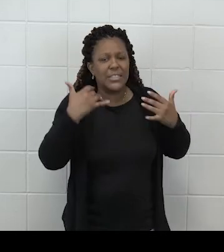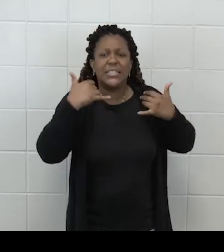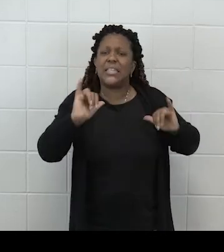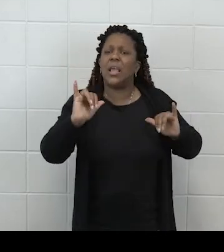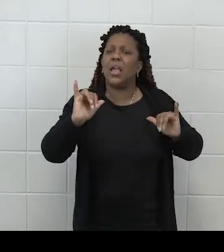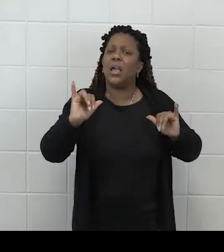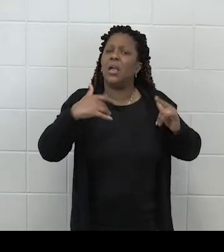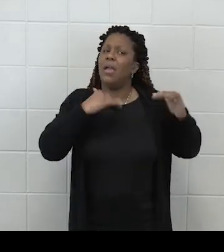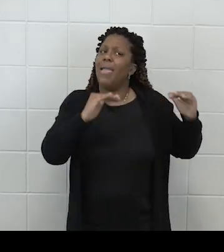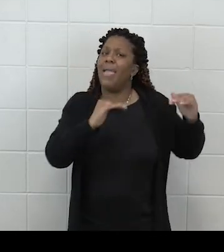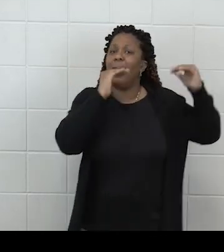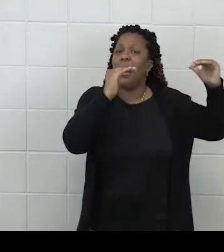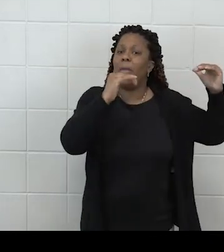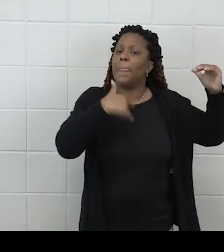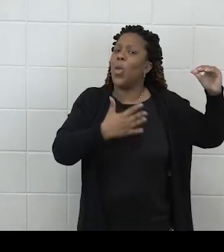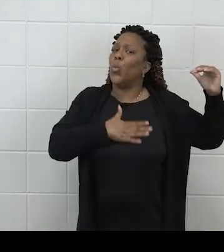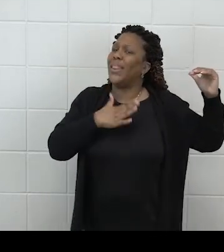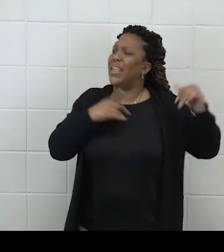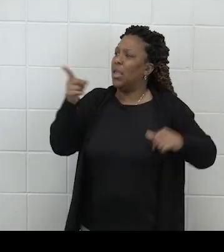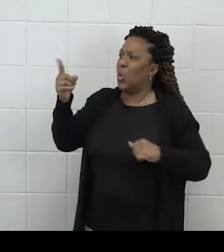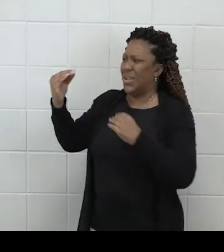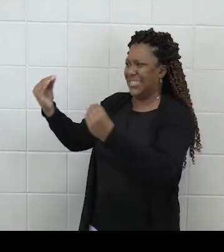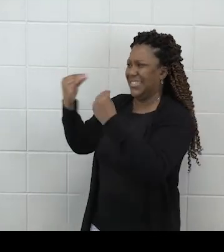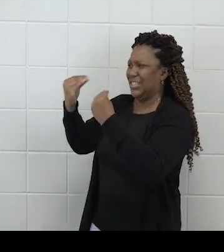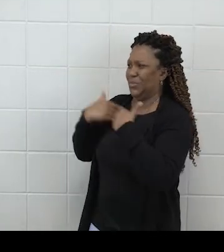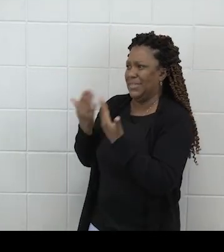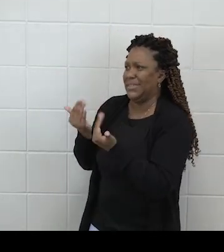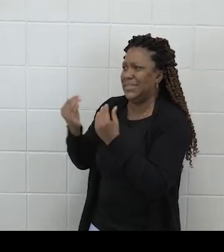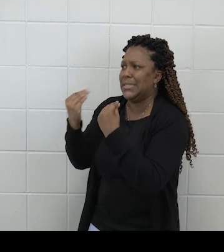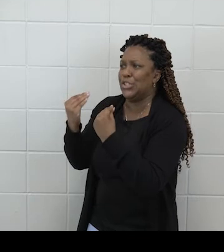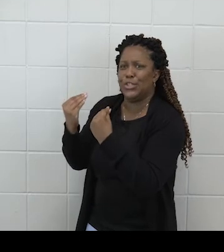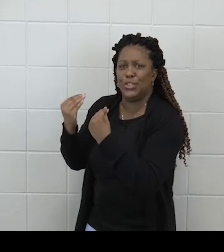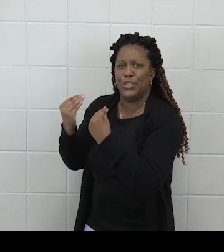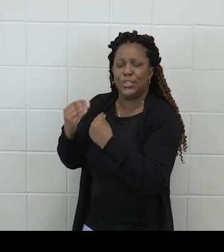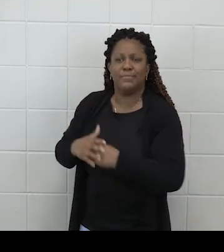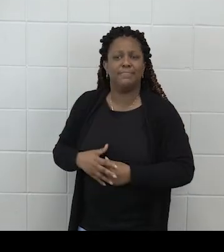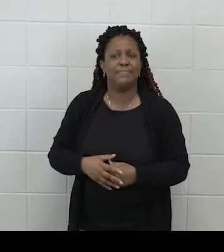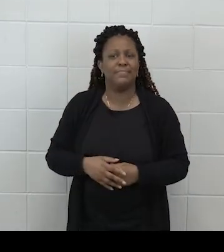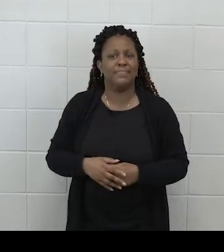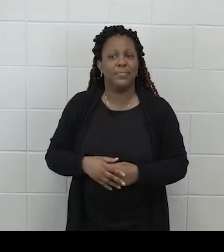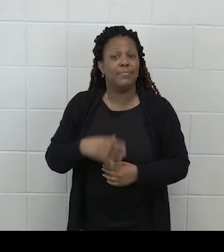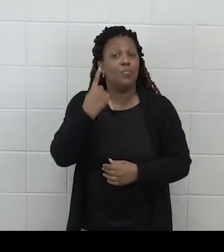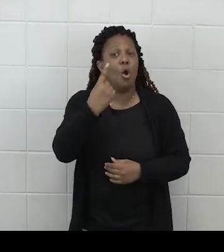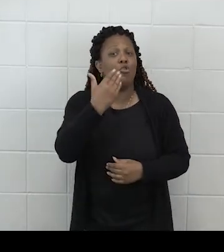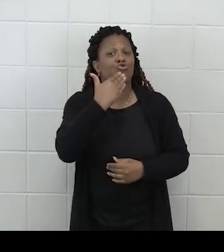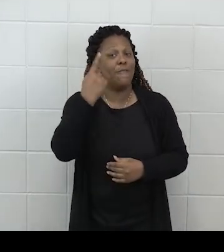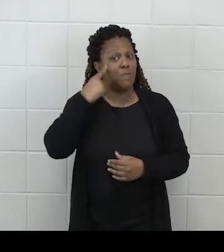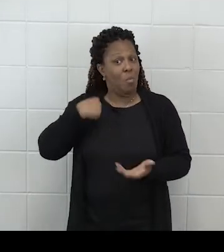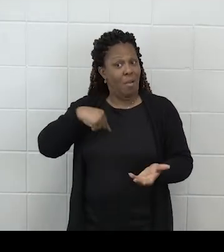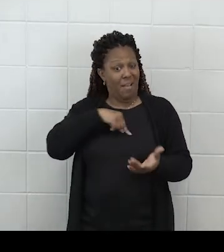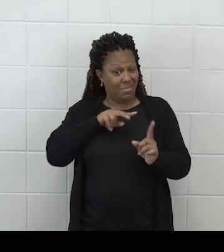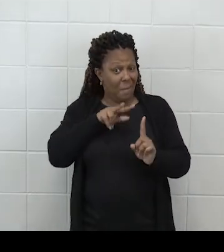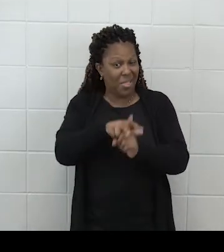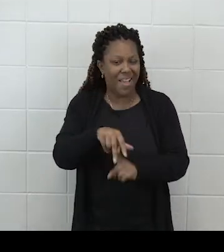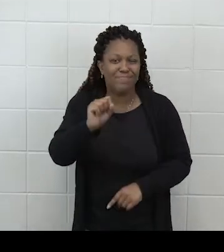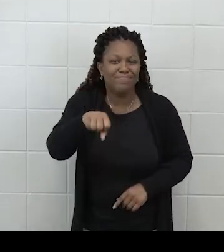for us today. It doesn't matter how many degrees we have or how many societies we belong to